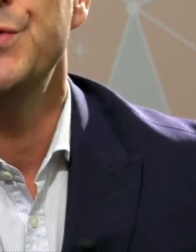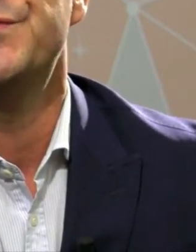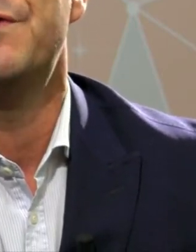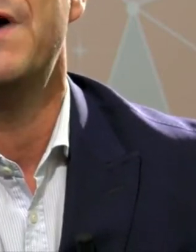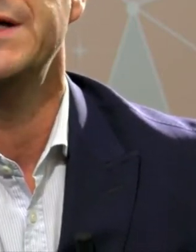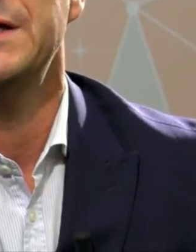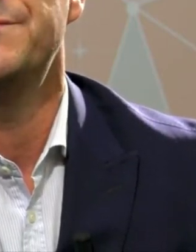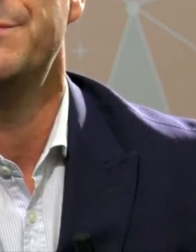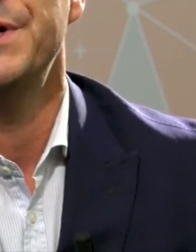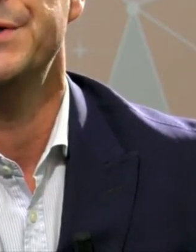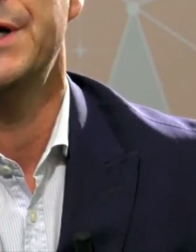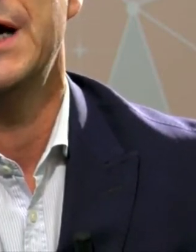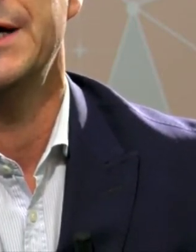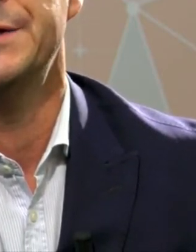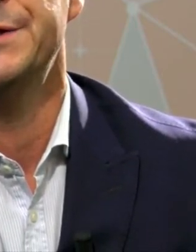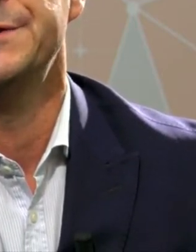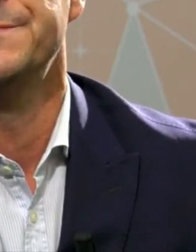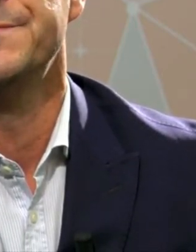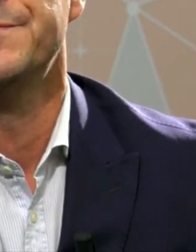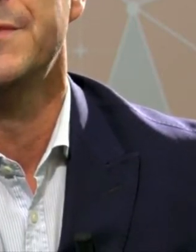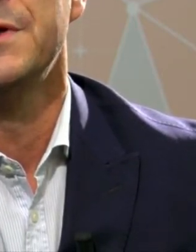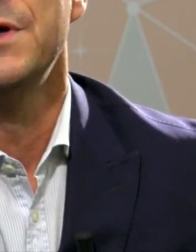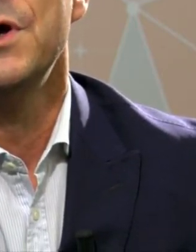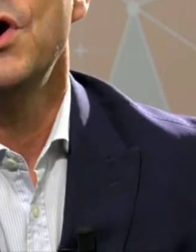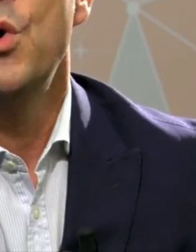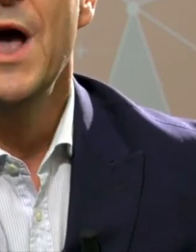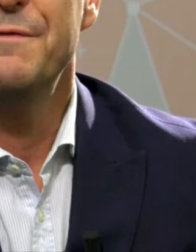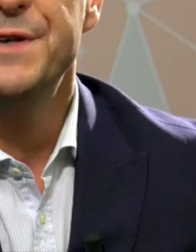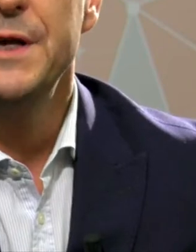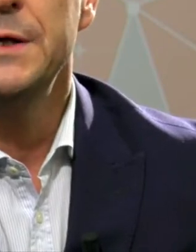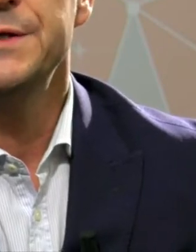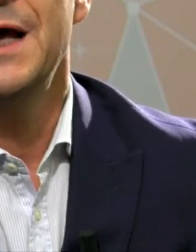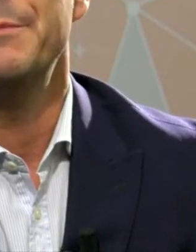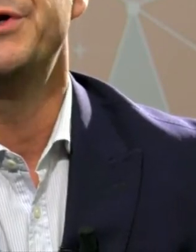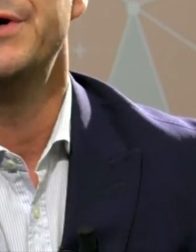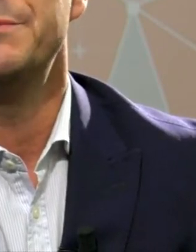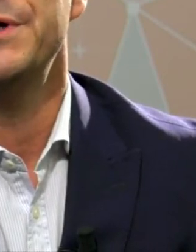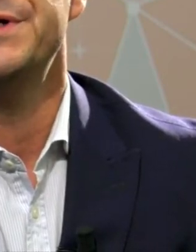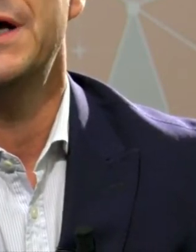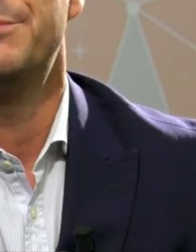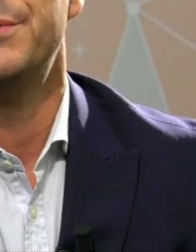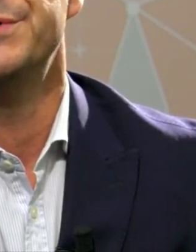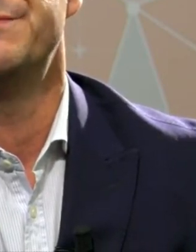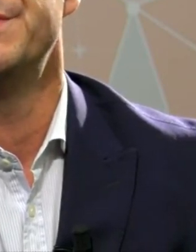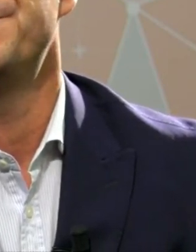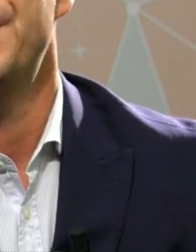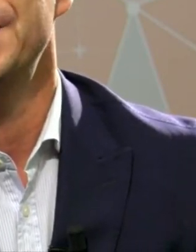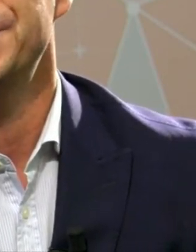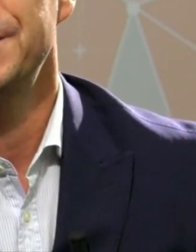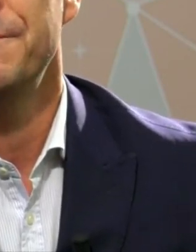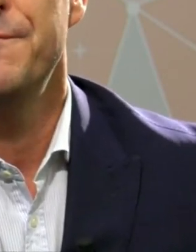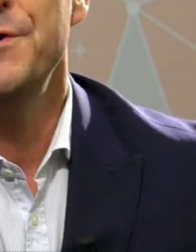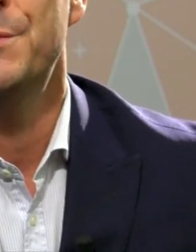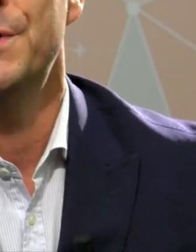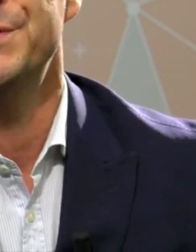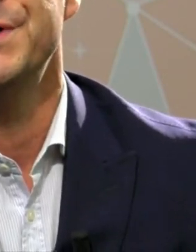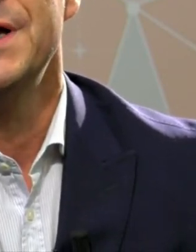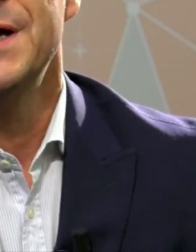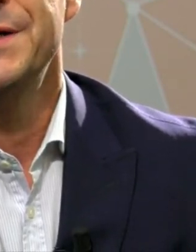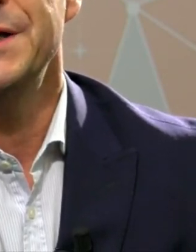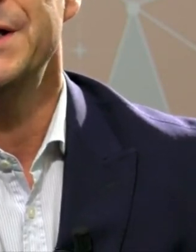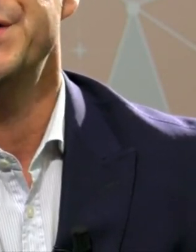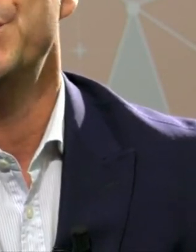to you for providing information. We have seen some incredible examples over the past few